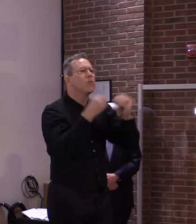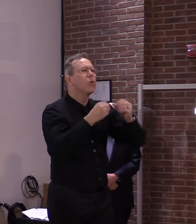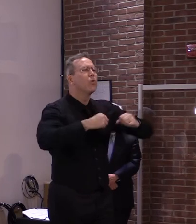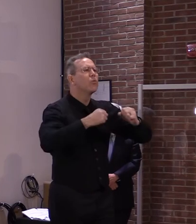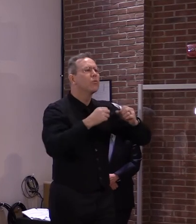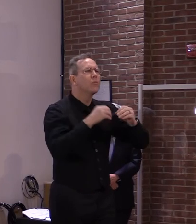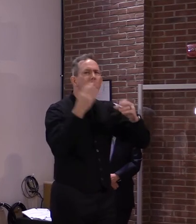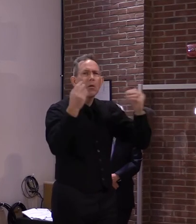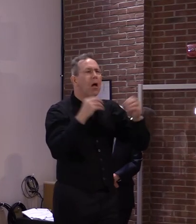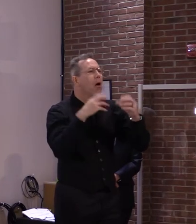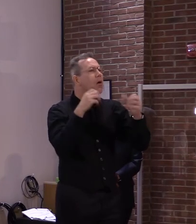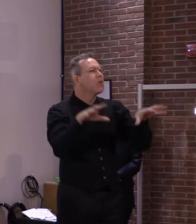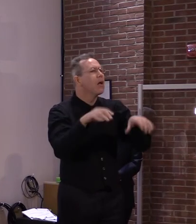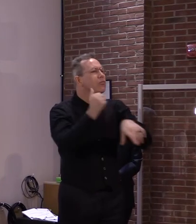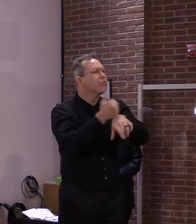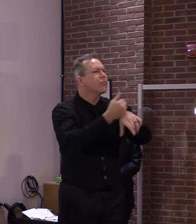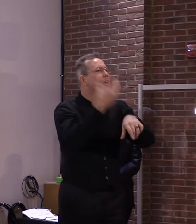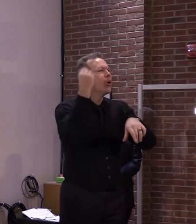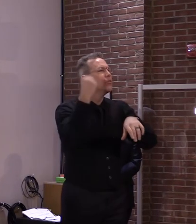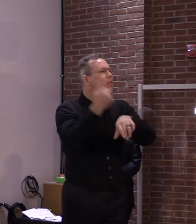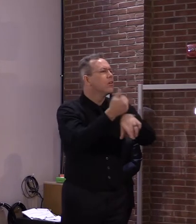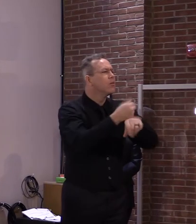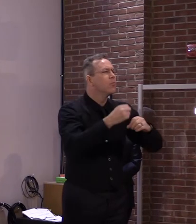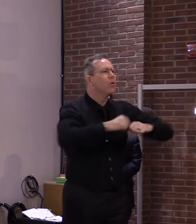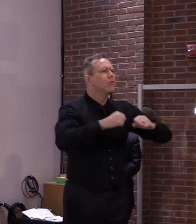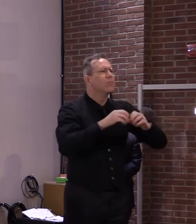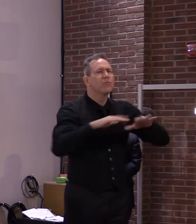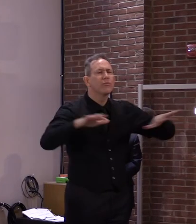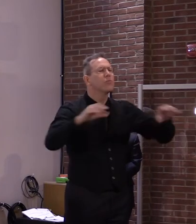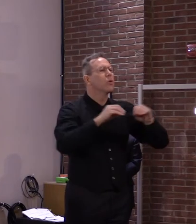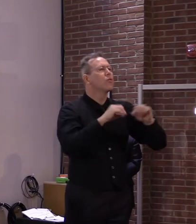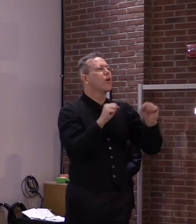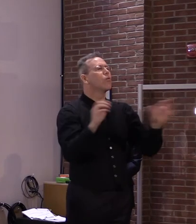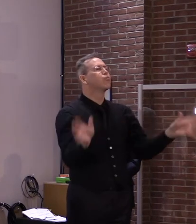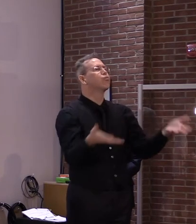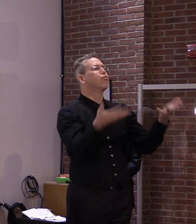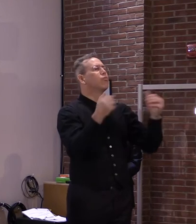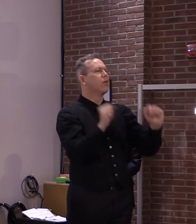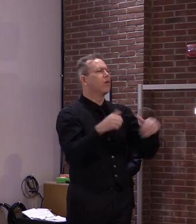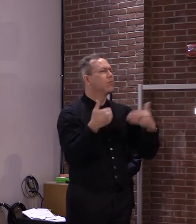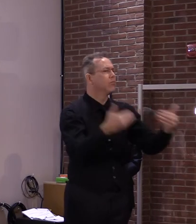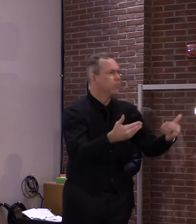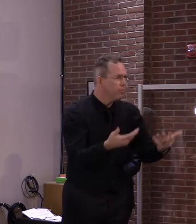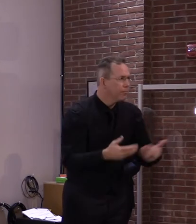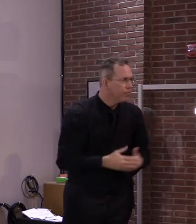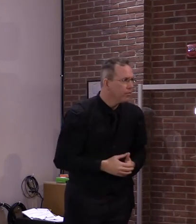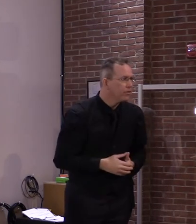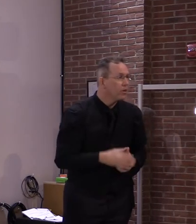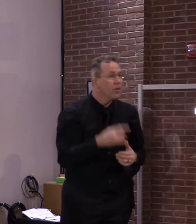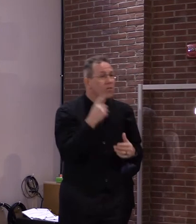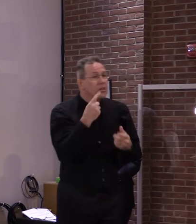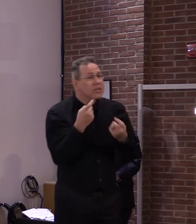vermonters as possible as outdoor recreation activities like skiing are right now